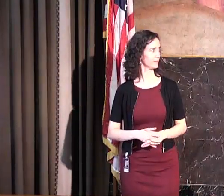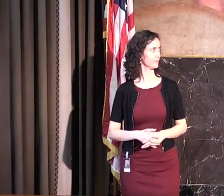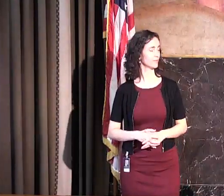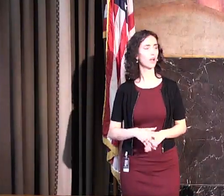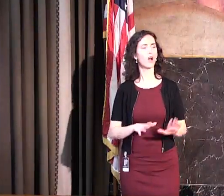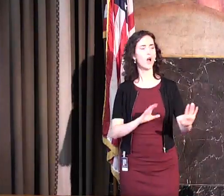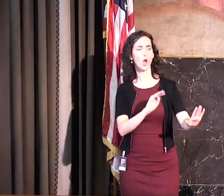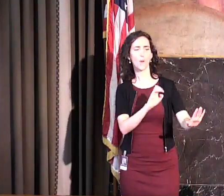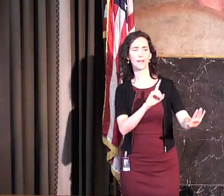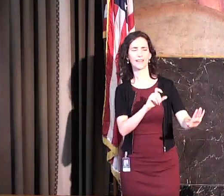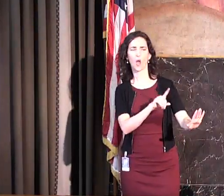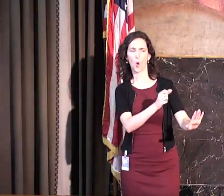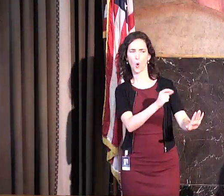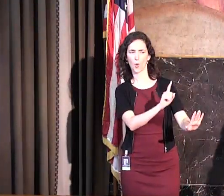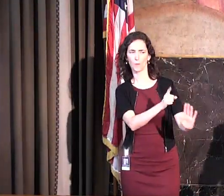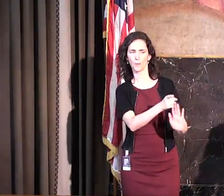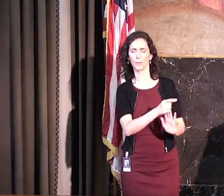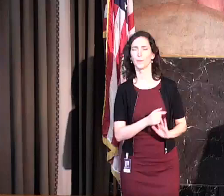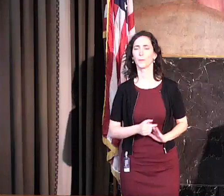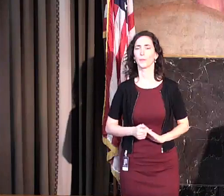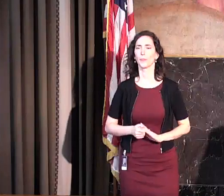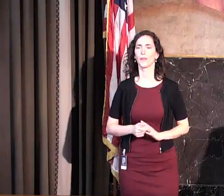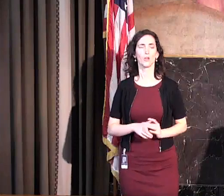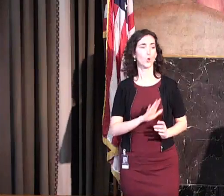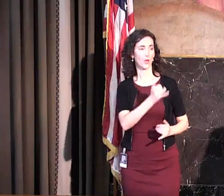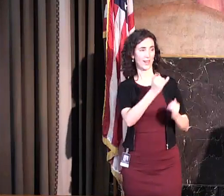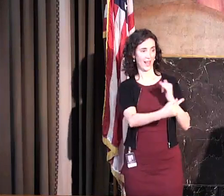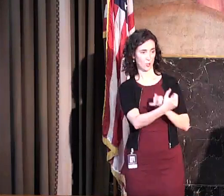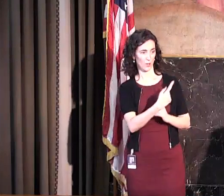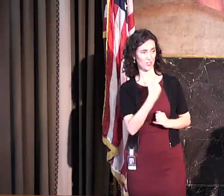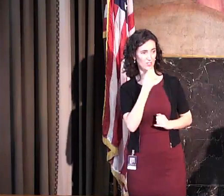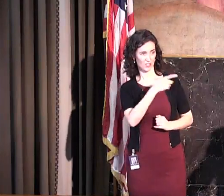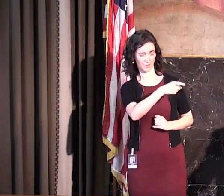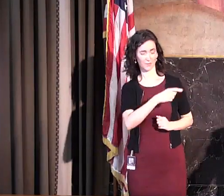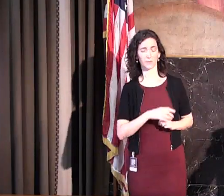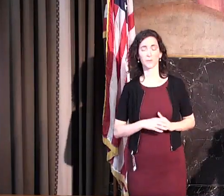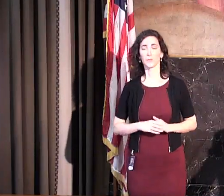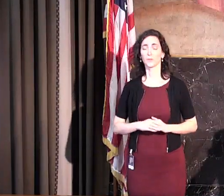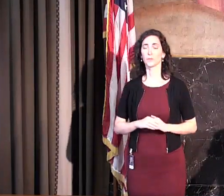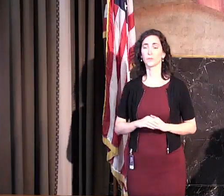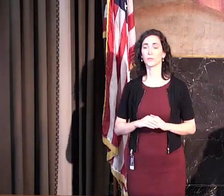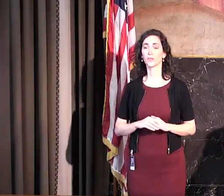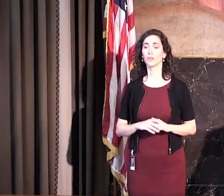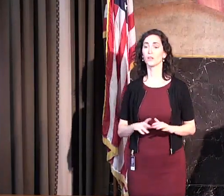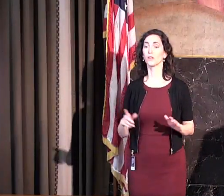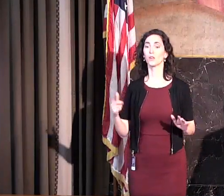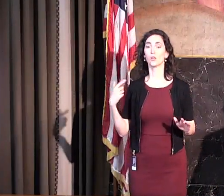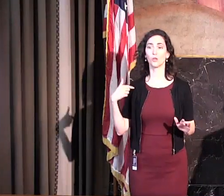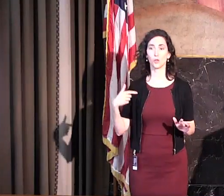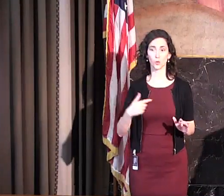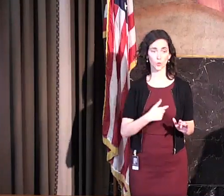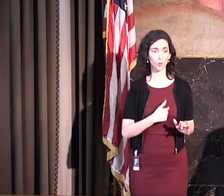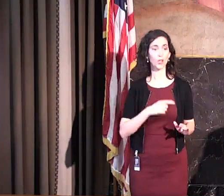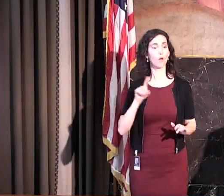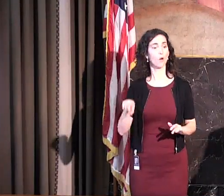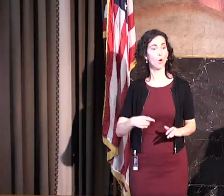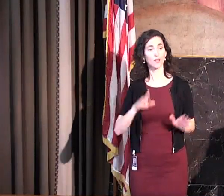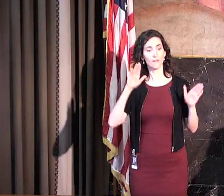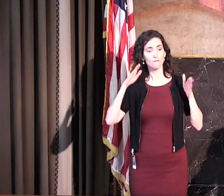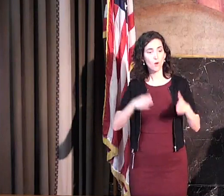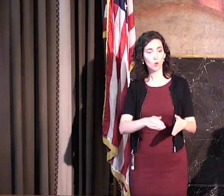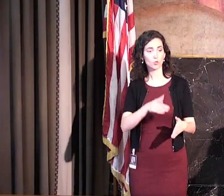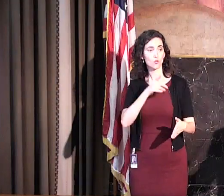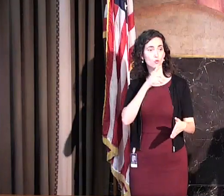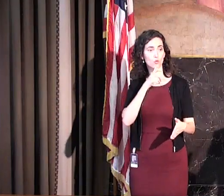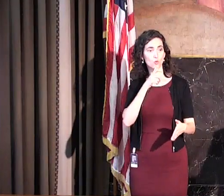Melinda, before I take your question, just a little bit on the last question. So we're not going to concentrate only on those people that